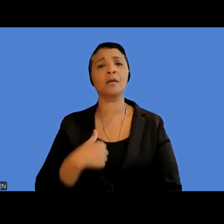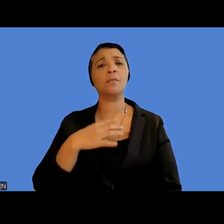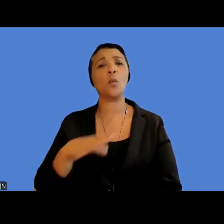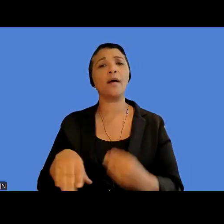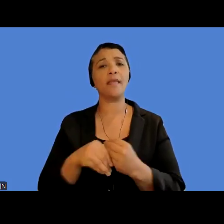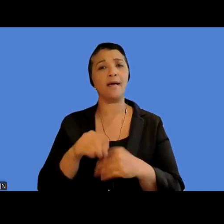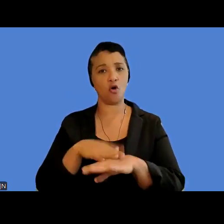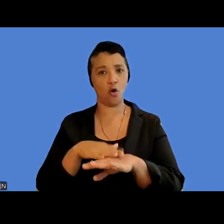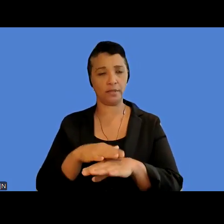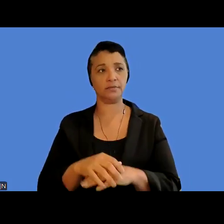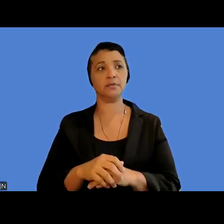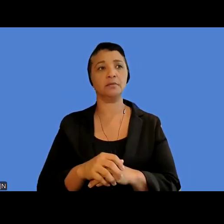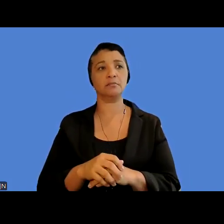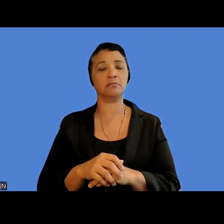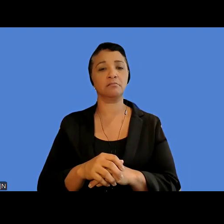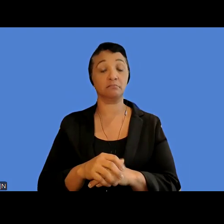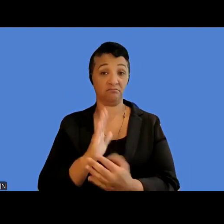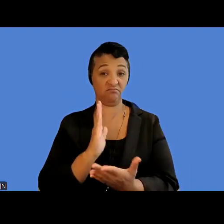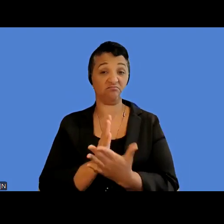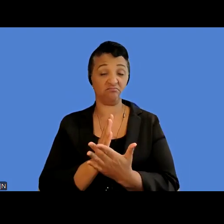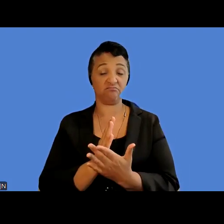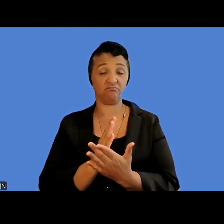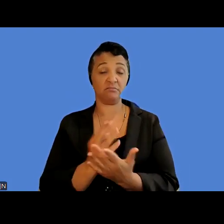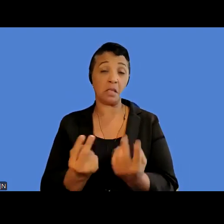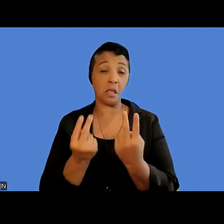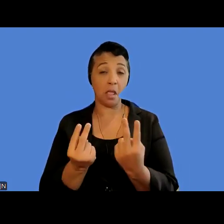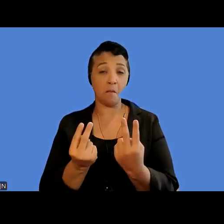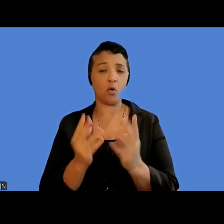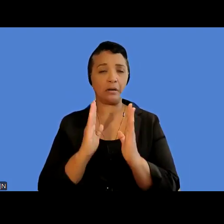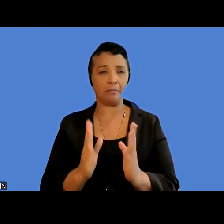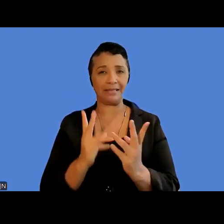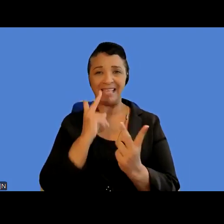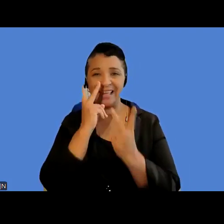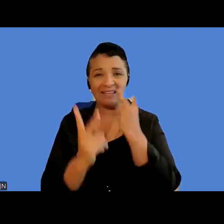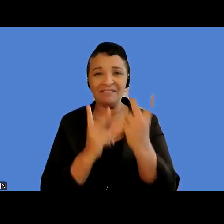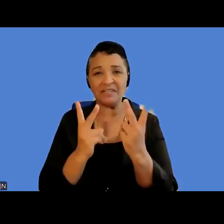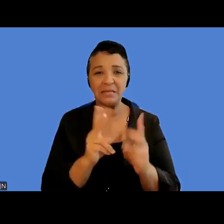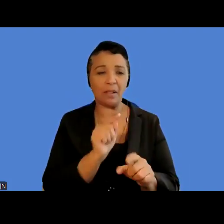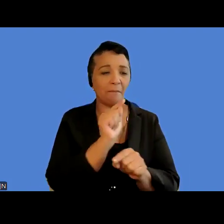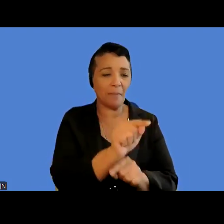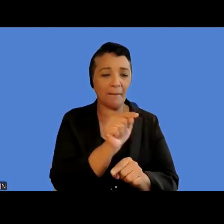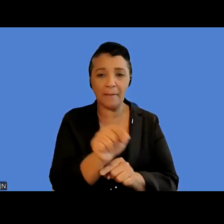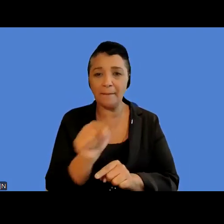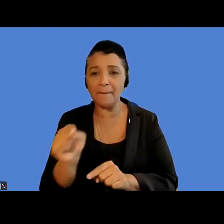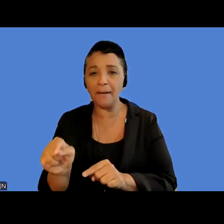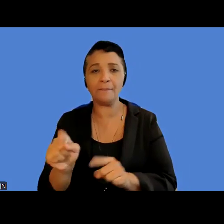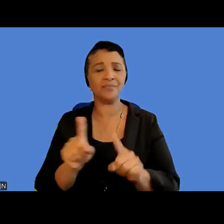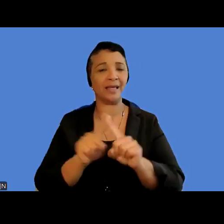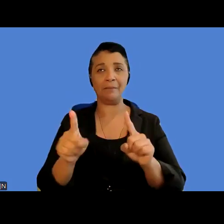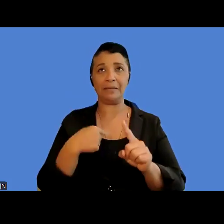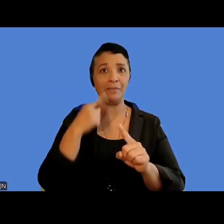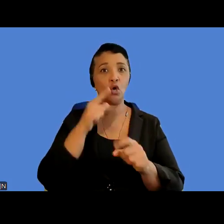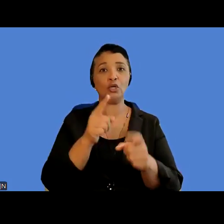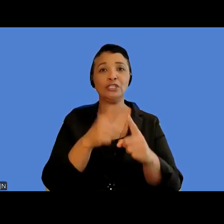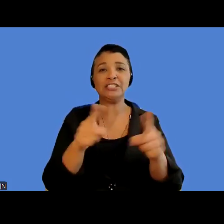yes, definitely. I mean, it's very important to be visible in different spaces, but I know that it's very difficult,